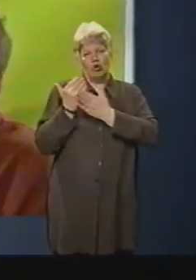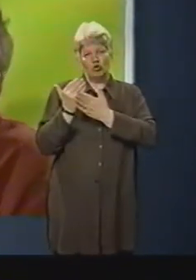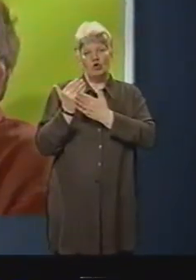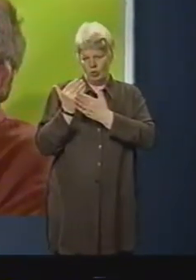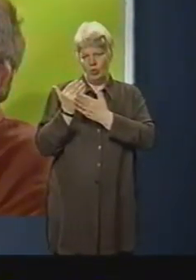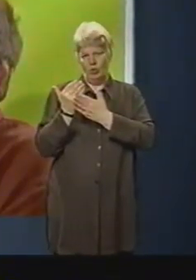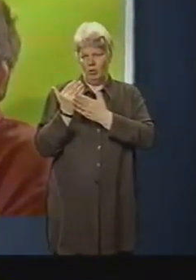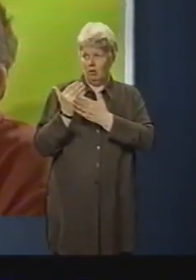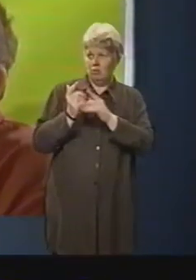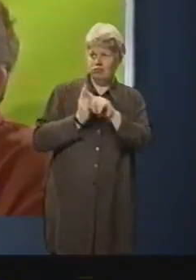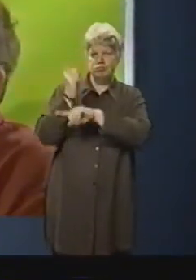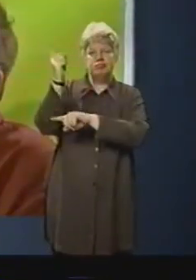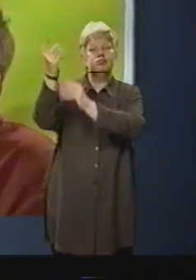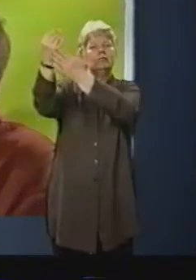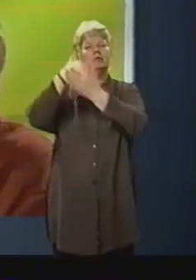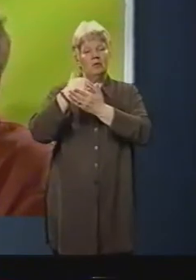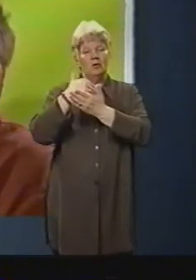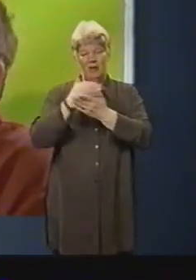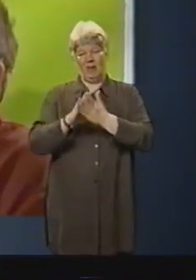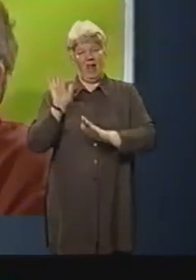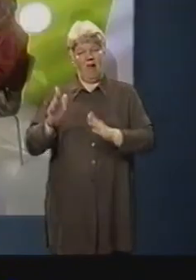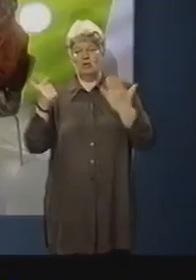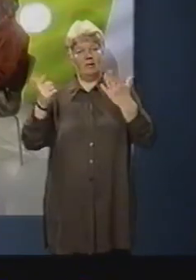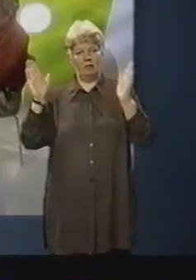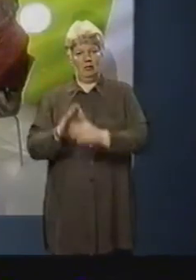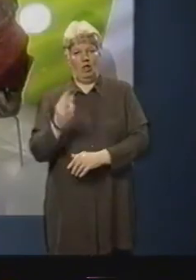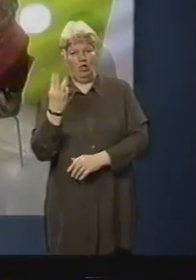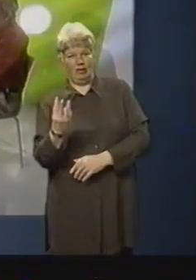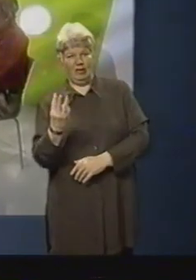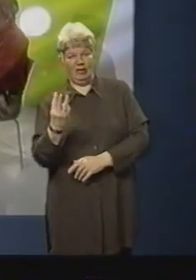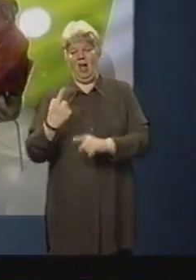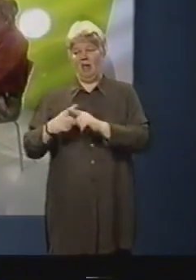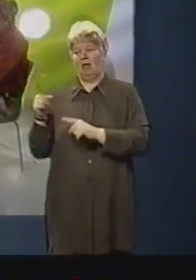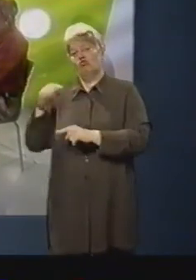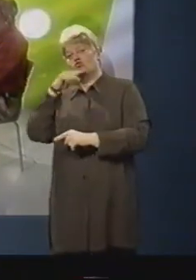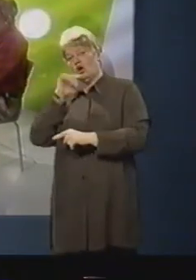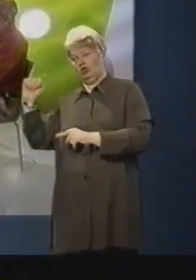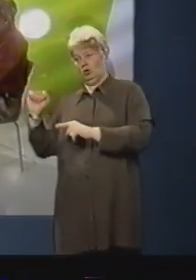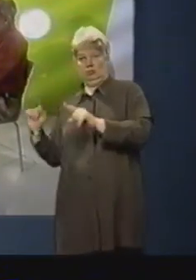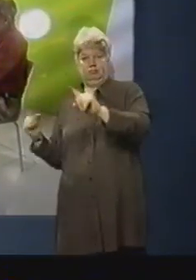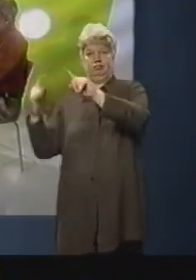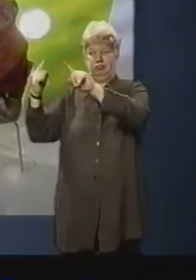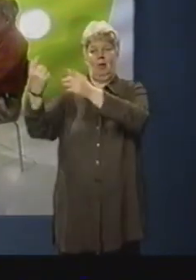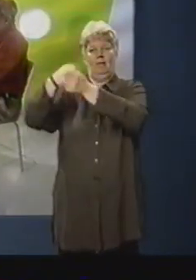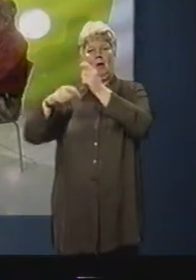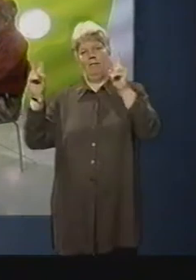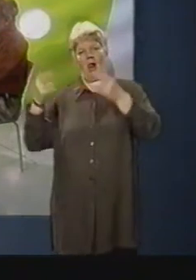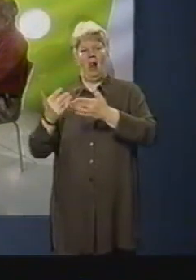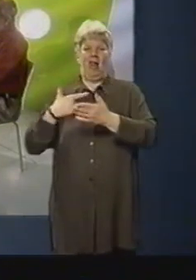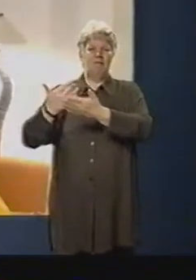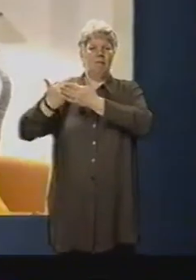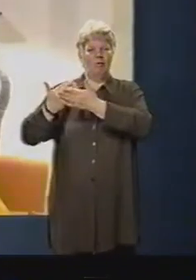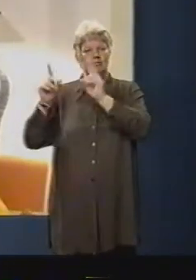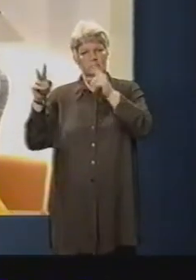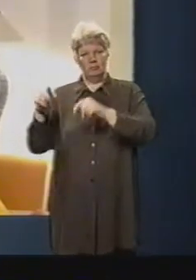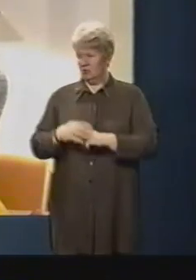three, in order for the Russian Soyuz vehicle to act as a lifeboat. So, without this huge American commitment, is